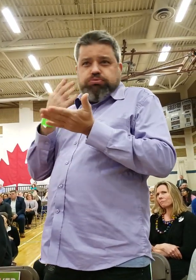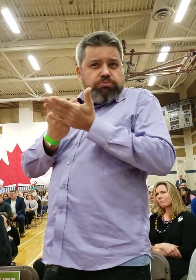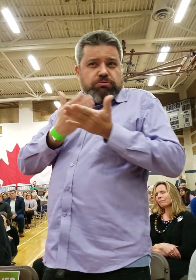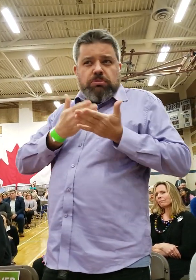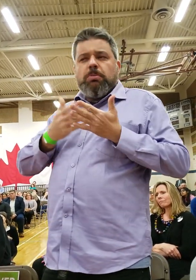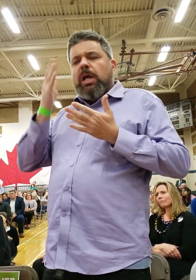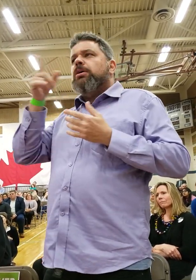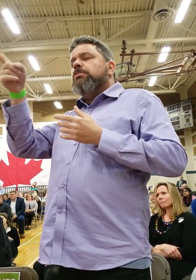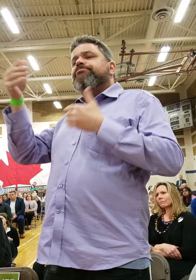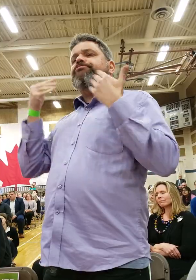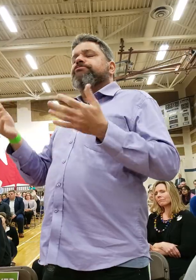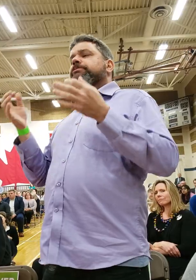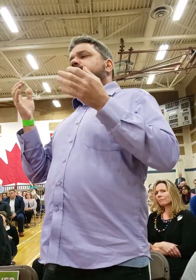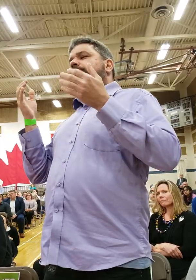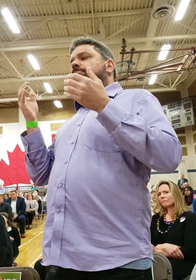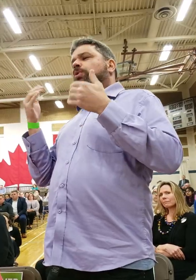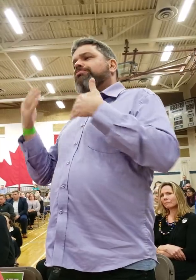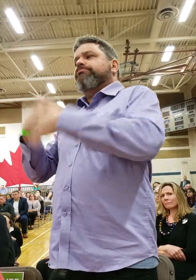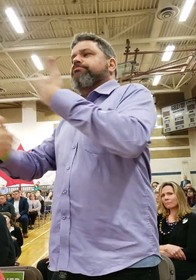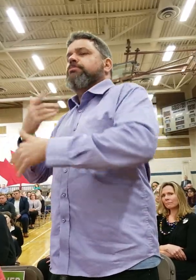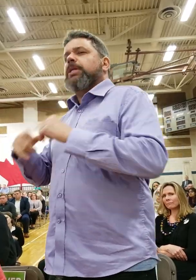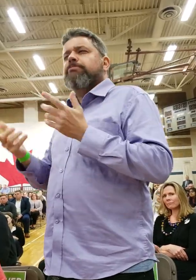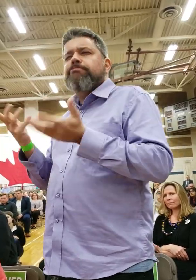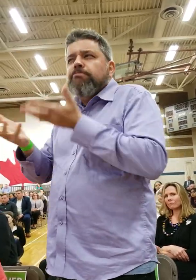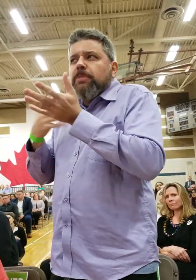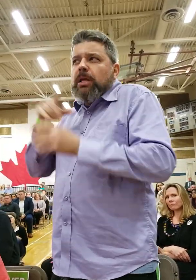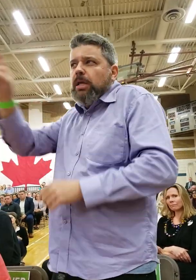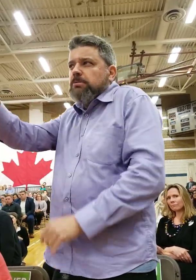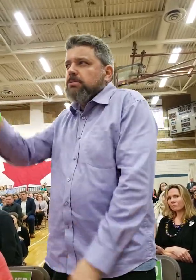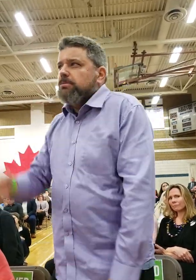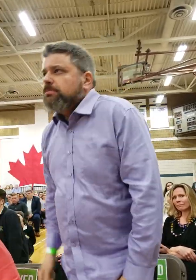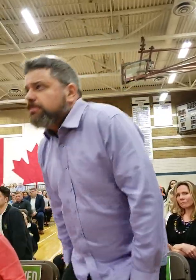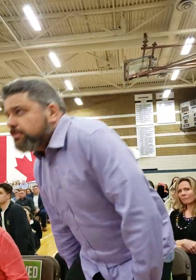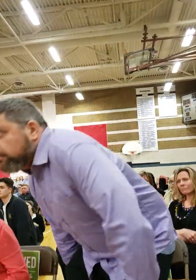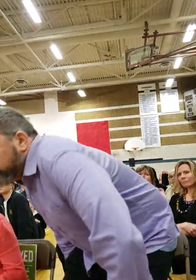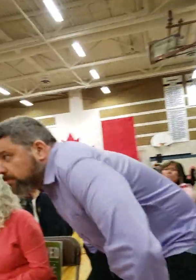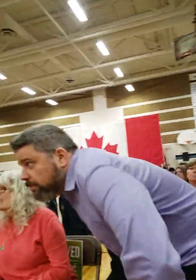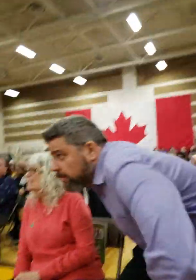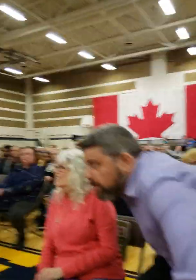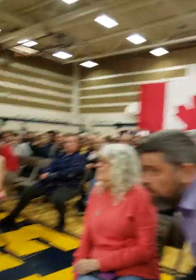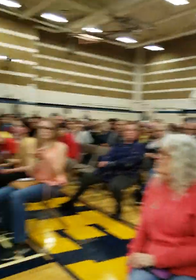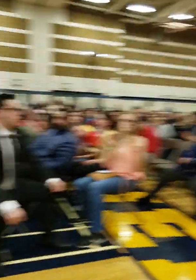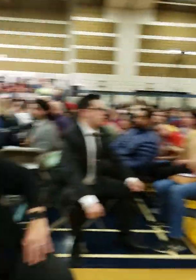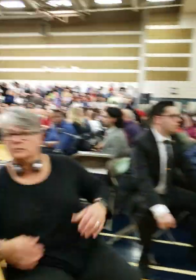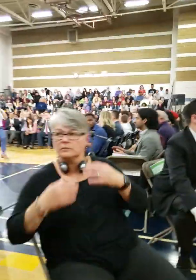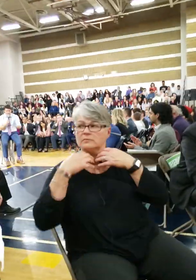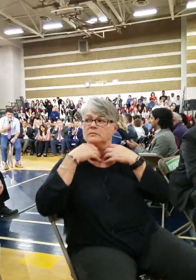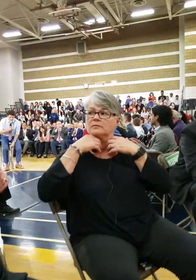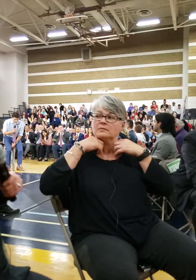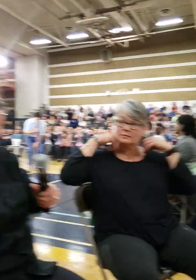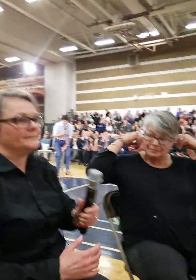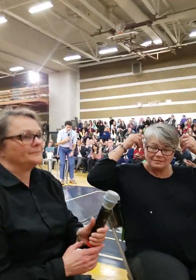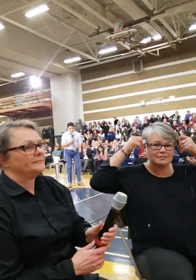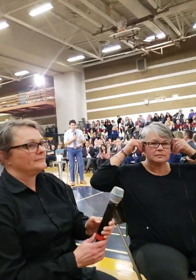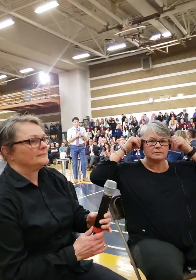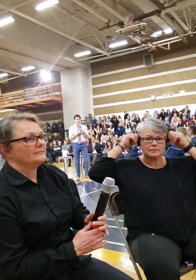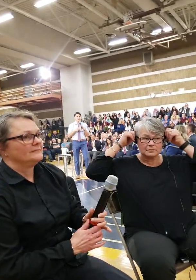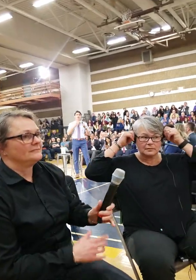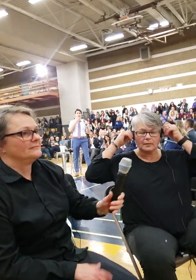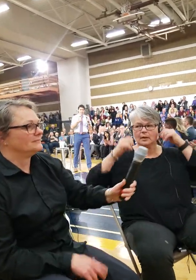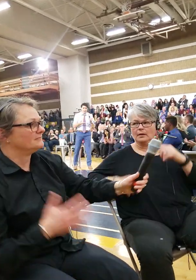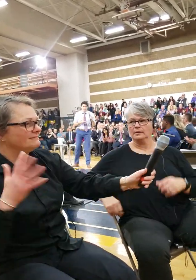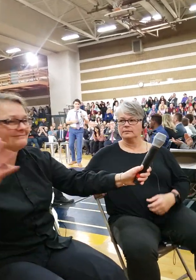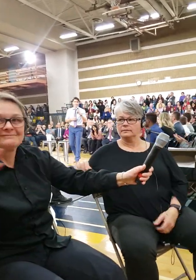many deaf people around this country, to be recognized for the language that we have. I'd like to ask you to respond to that.